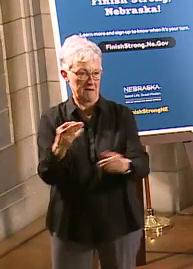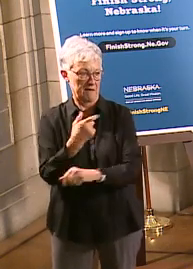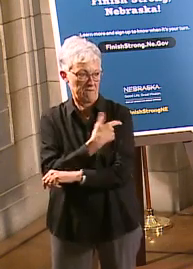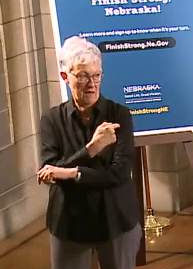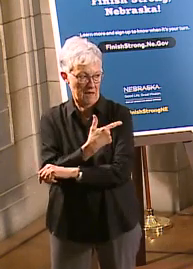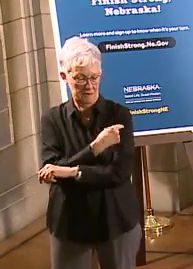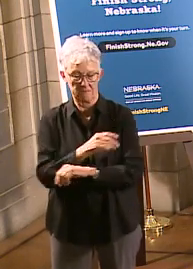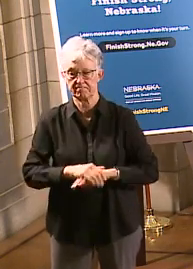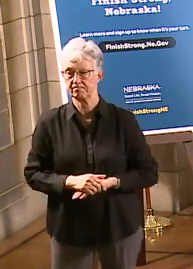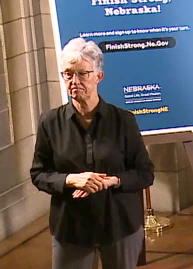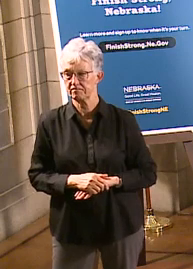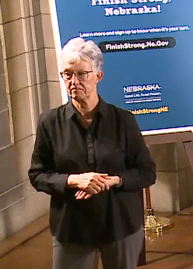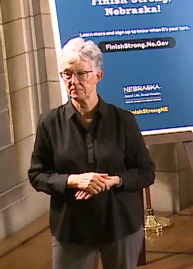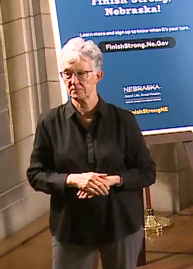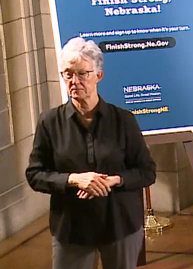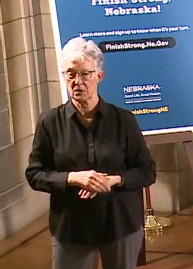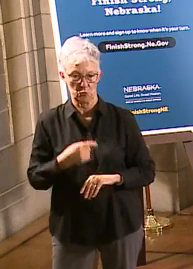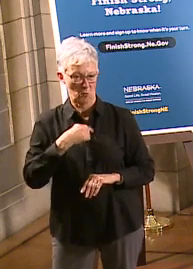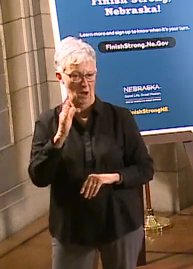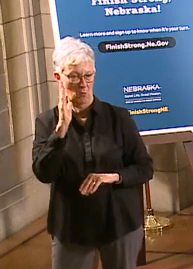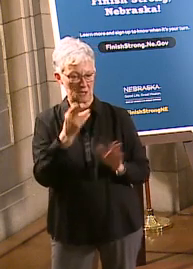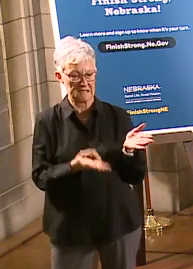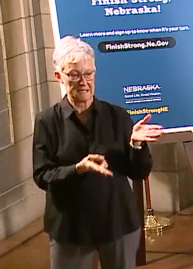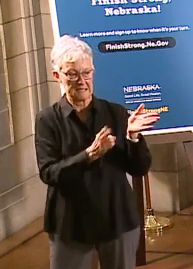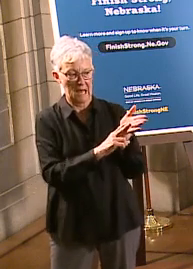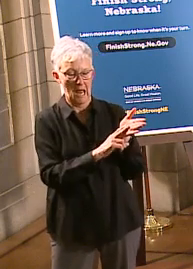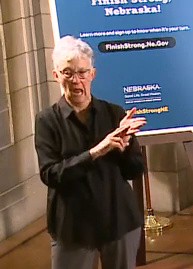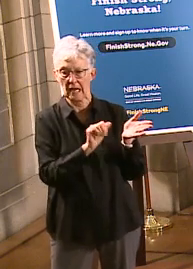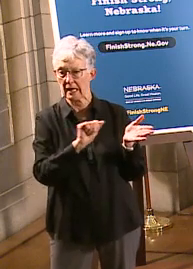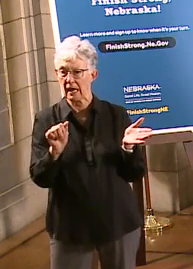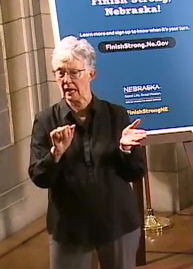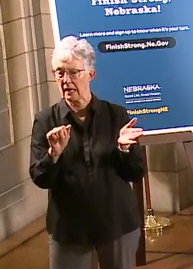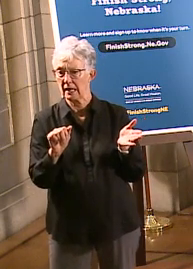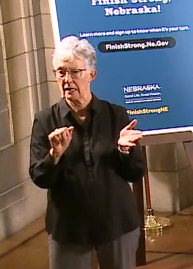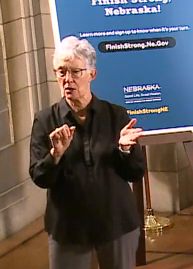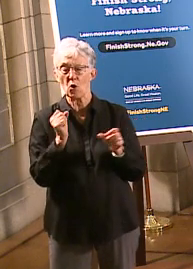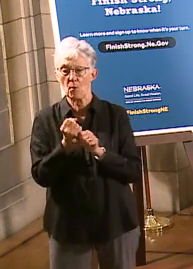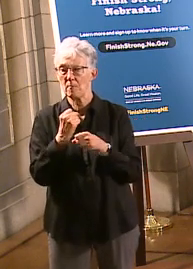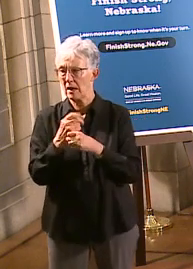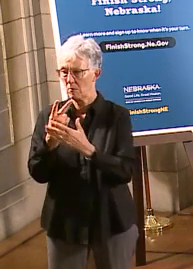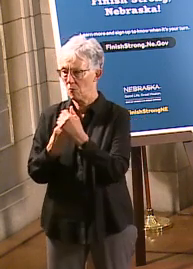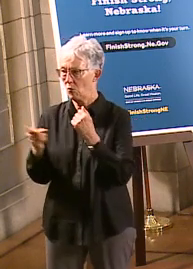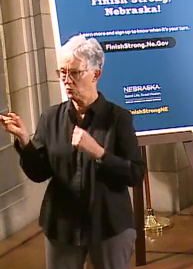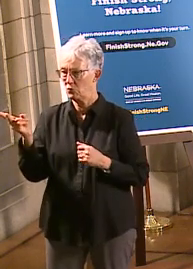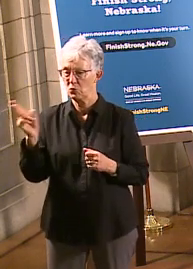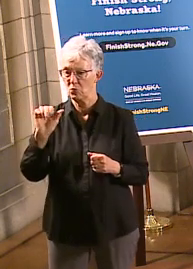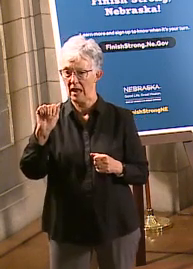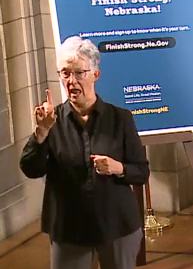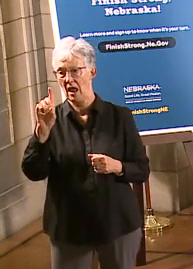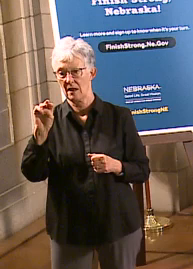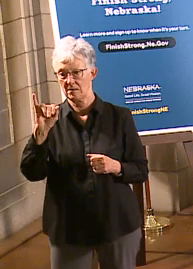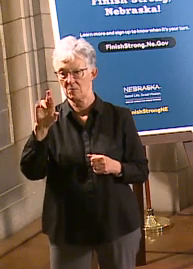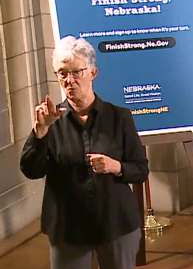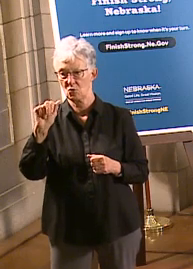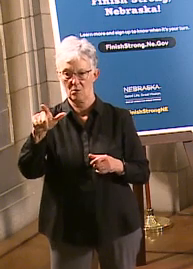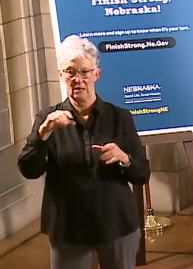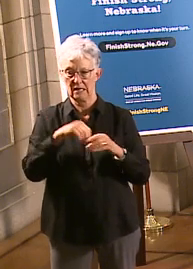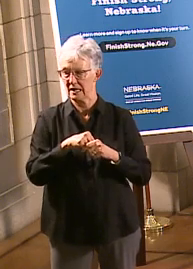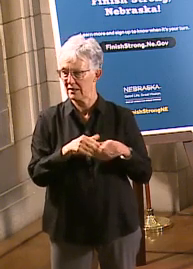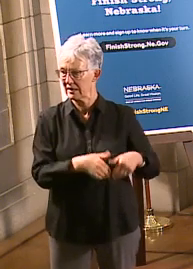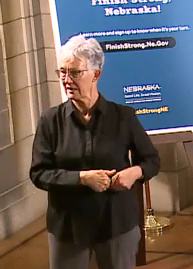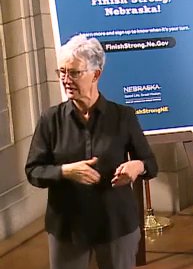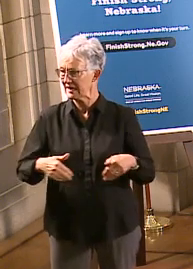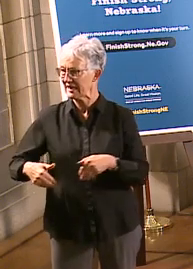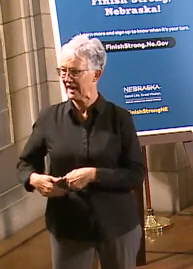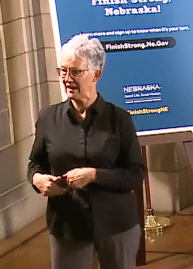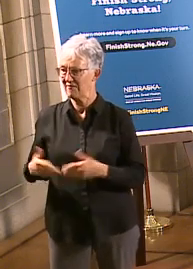a proclamation, or not a proclamation, rather, I'm going to make both of them admirals in the great Navy of the state of